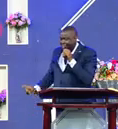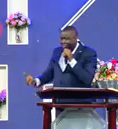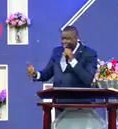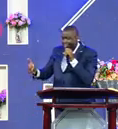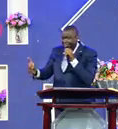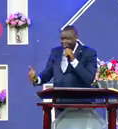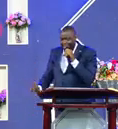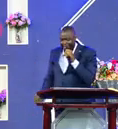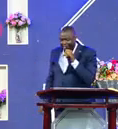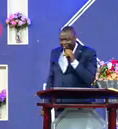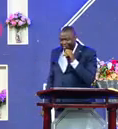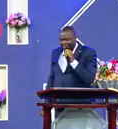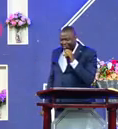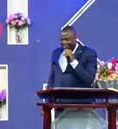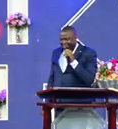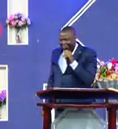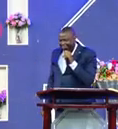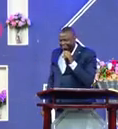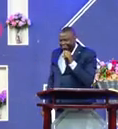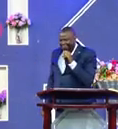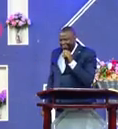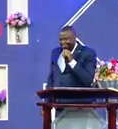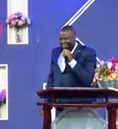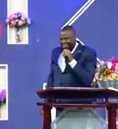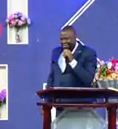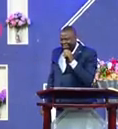time, a short testimony I can